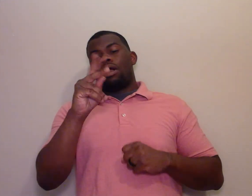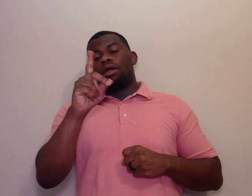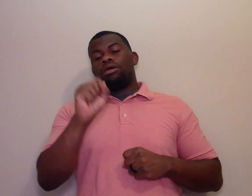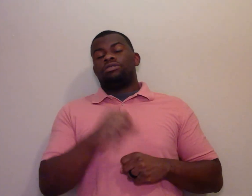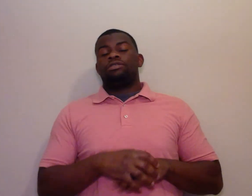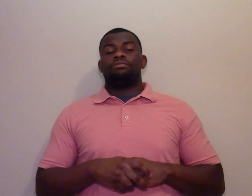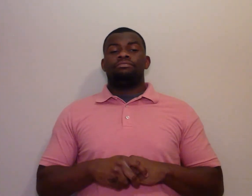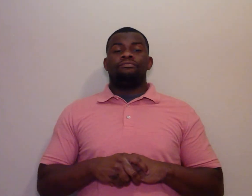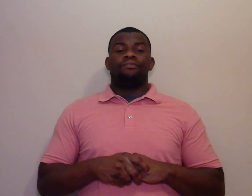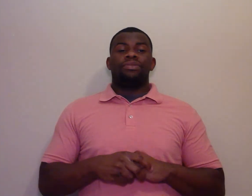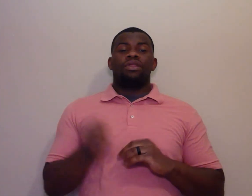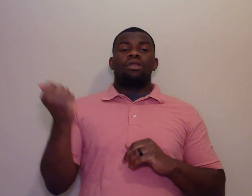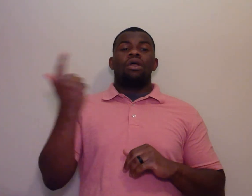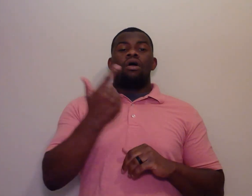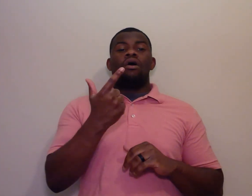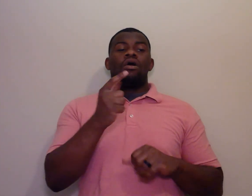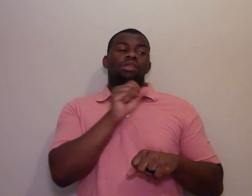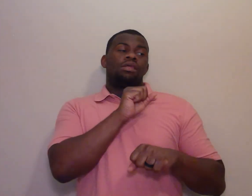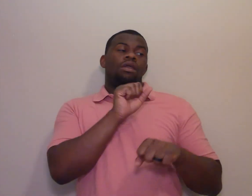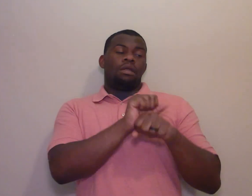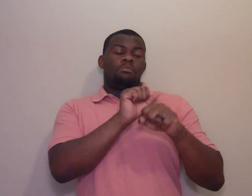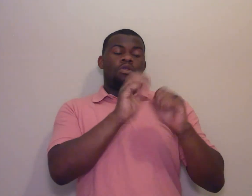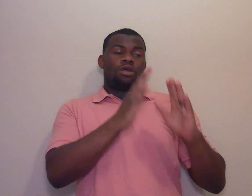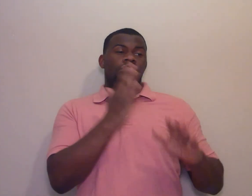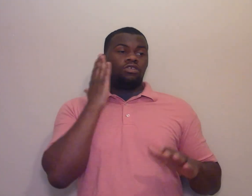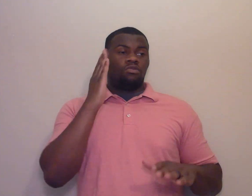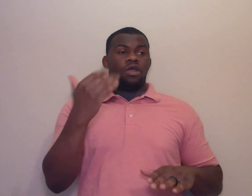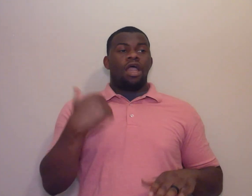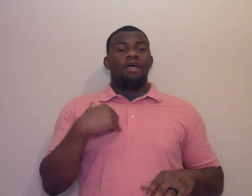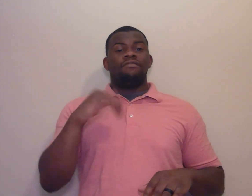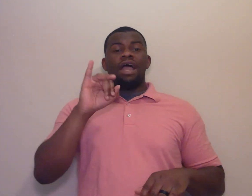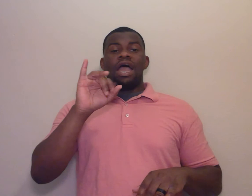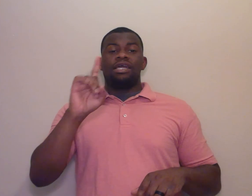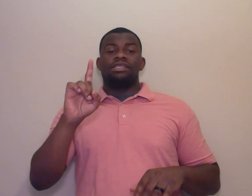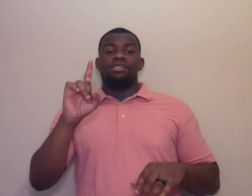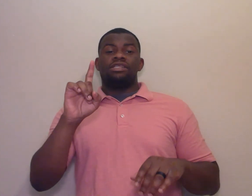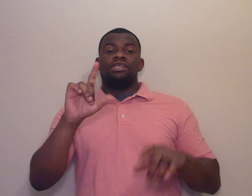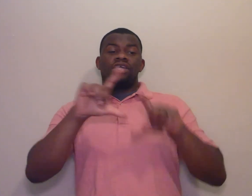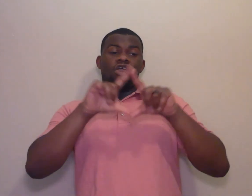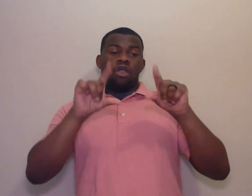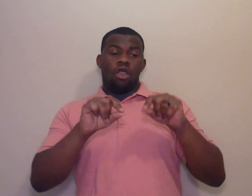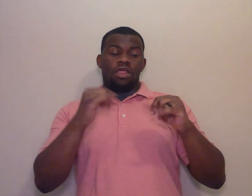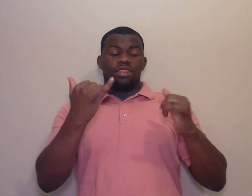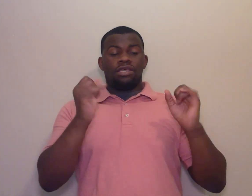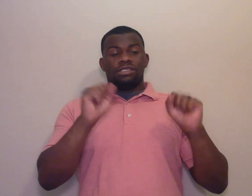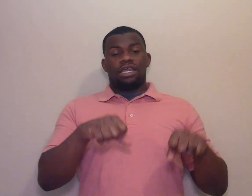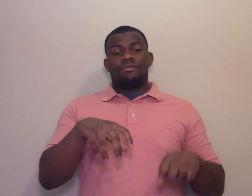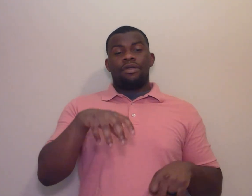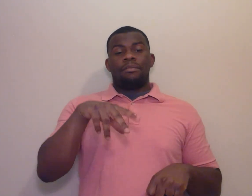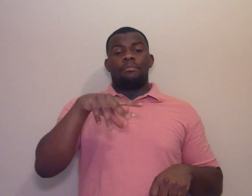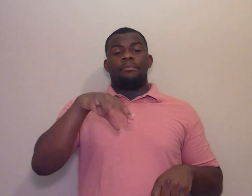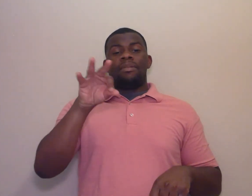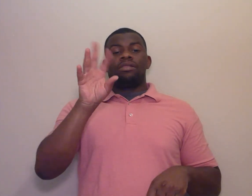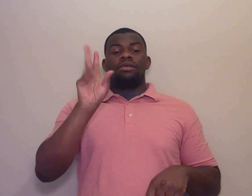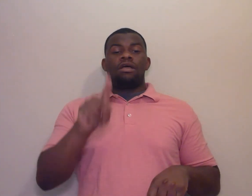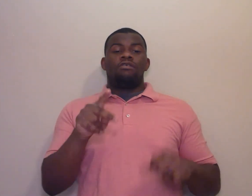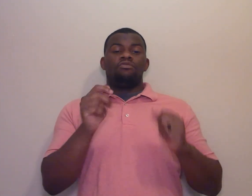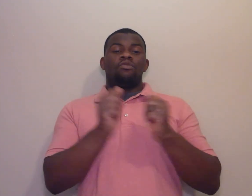All employees will be issued a University Employee ID card. This card can be picked up with a picture ID at ID services located